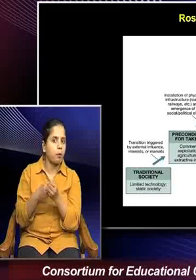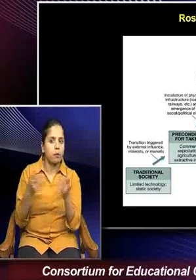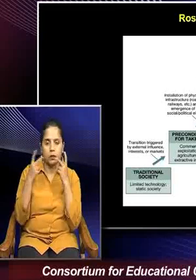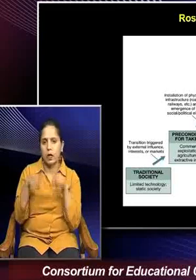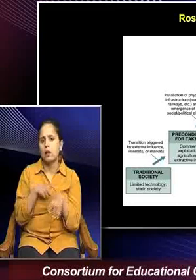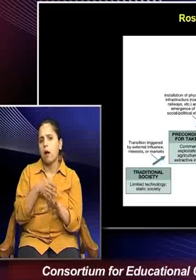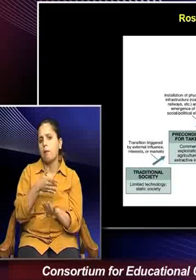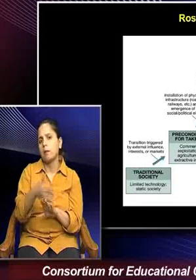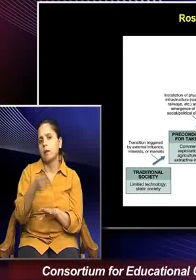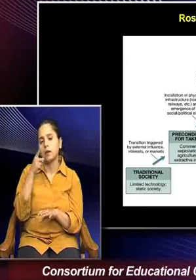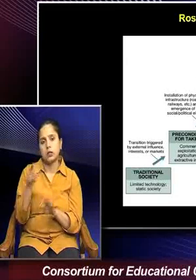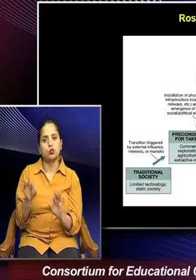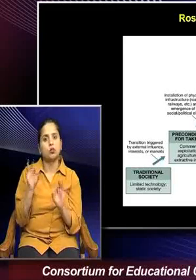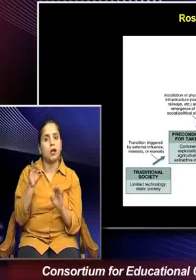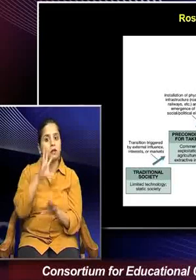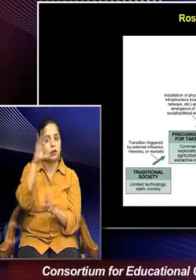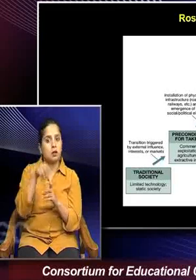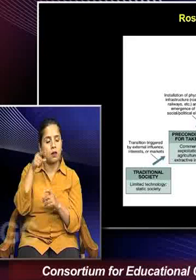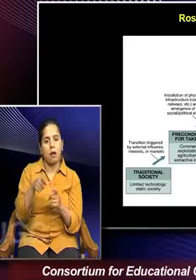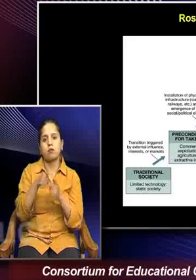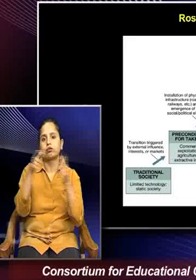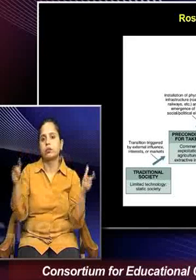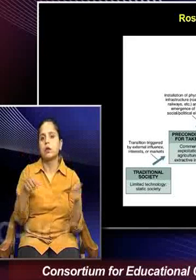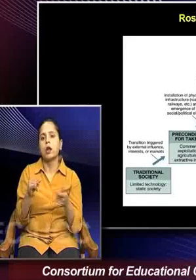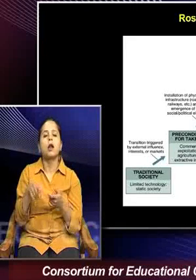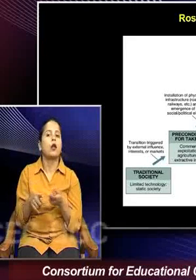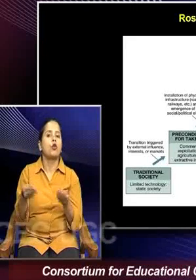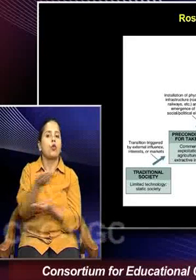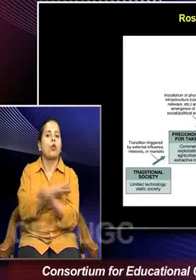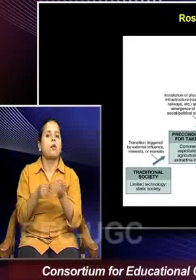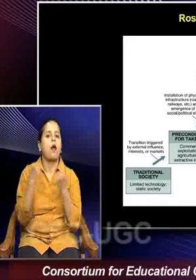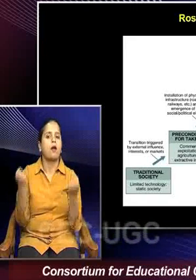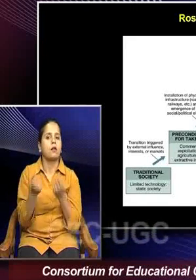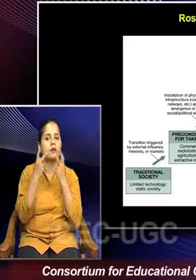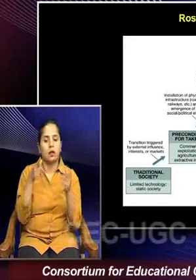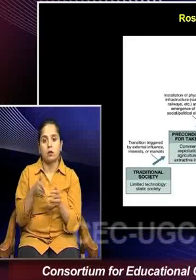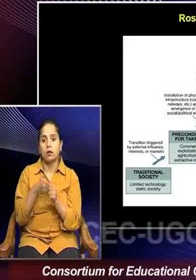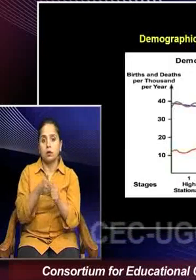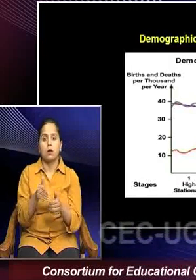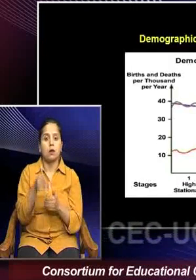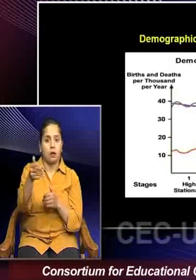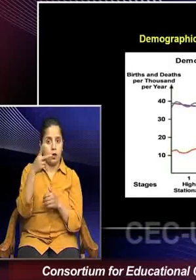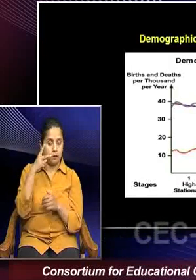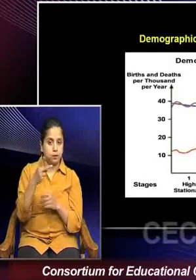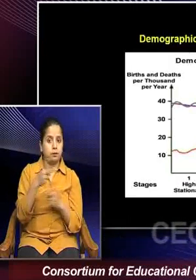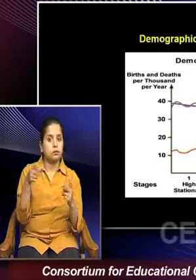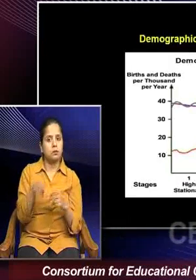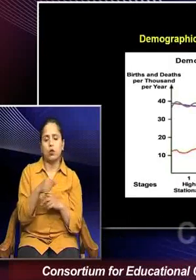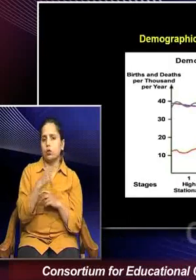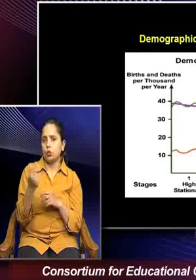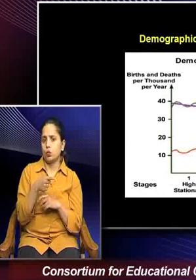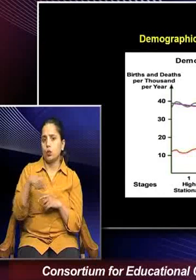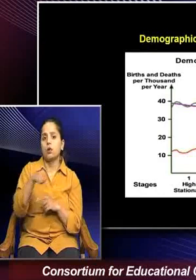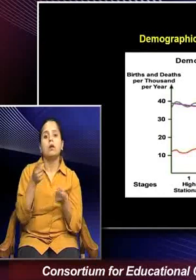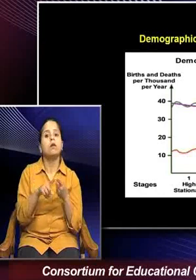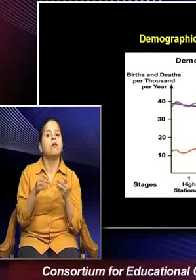over time specializes and expands economic activity and finally leads to a stage of mass consumption. This